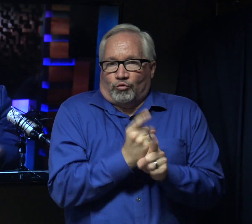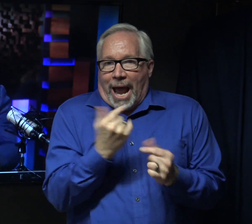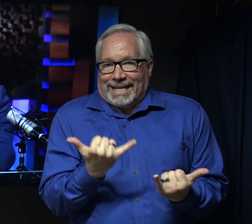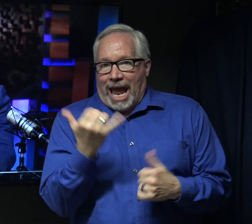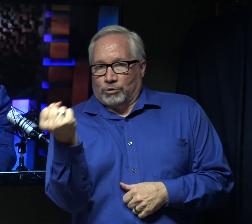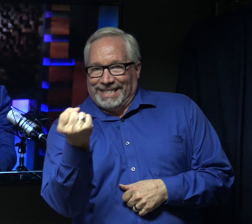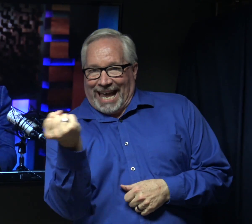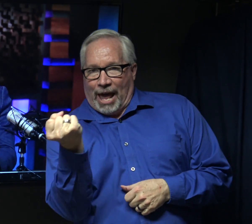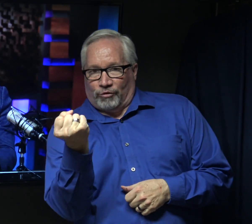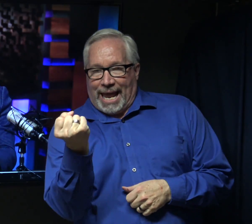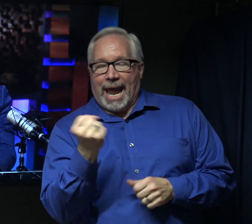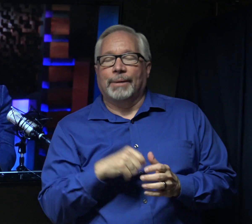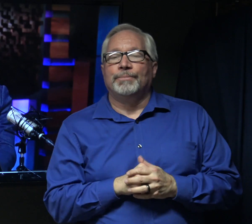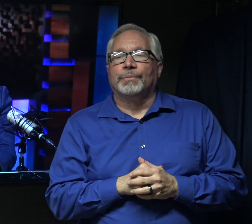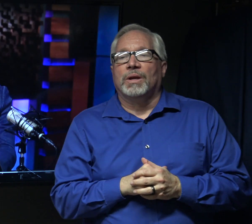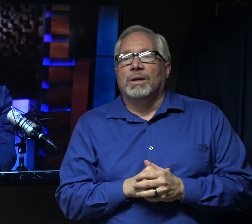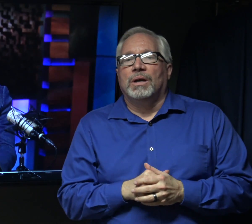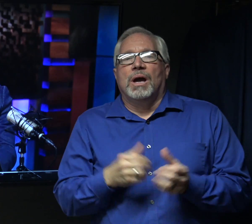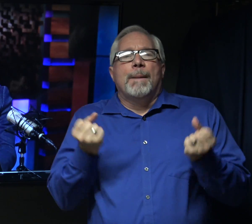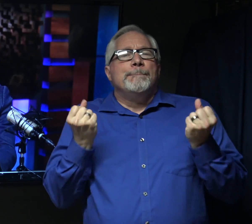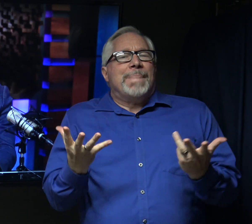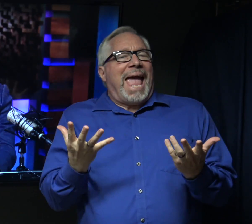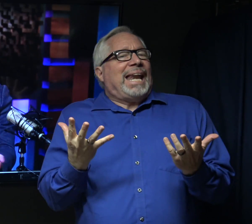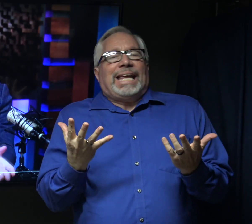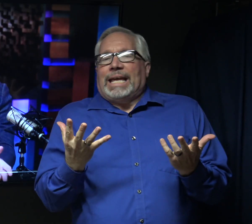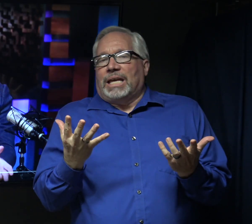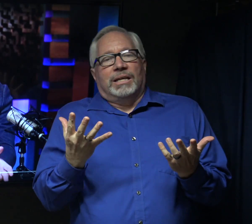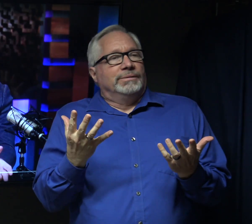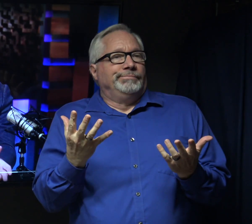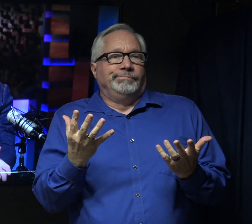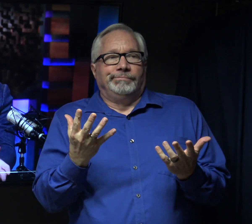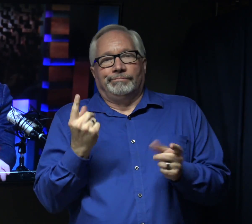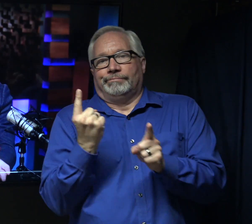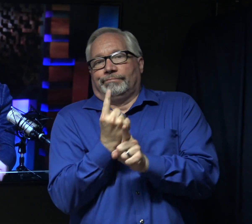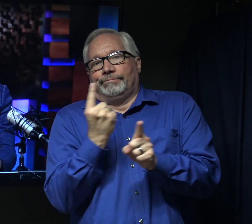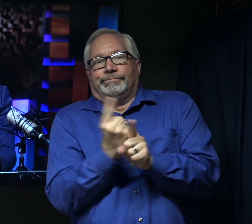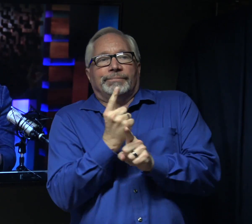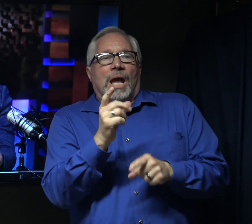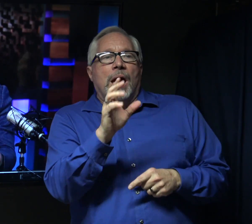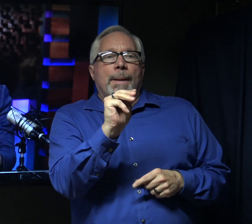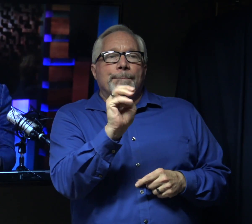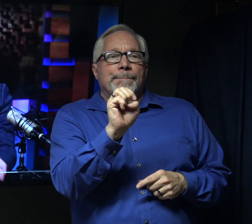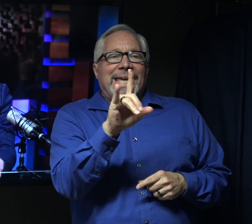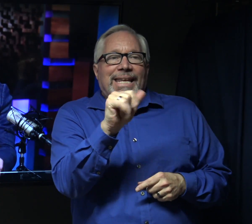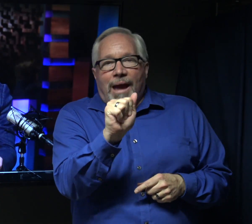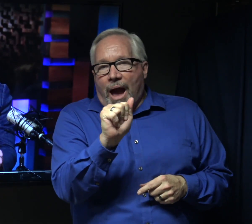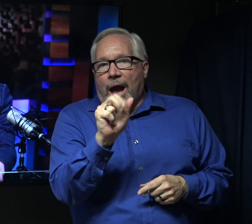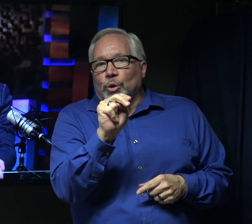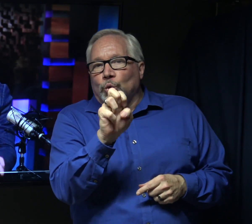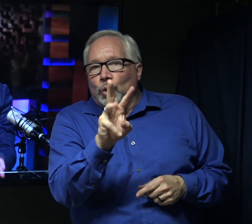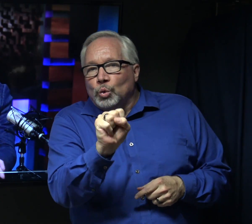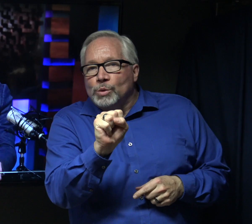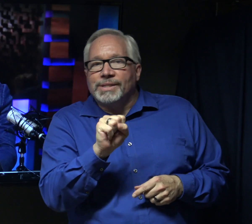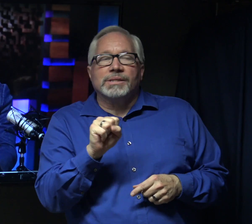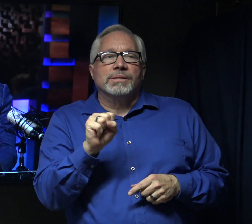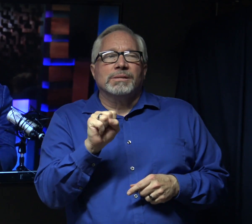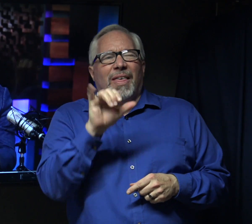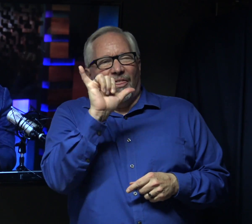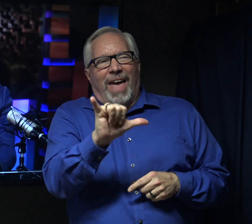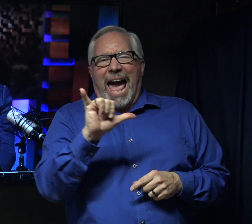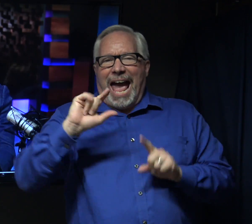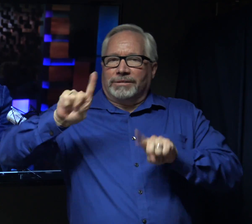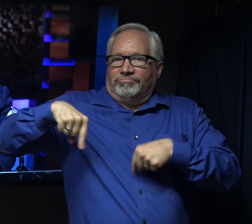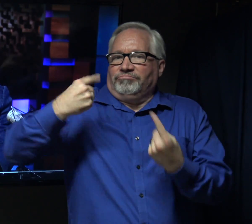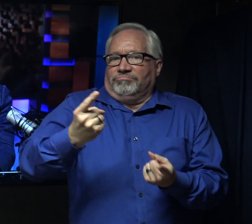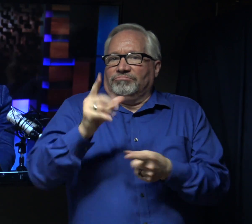here are the updates. Many mainstream, I guess you can't really call it mainstream anymore, many legacy and establishment media outlets